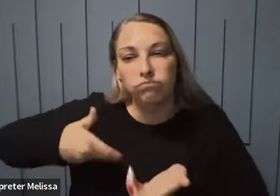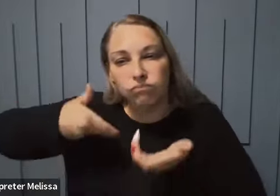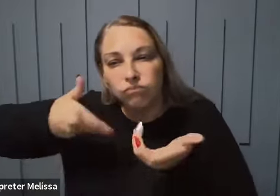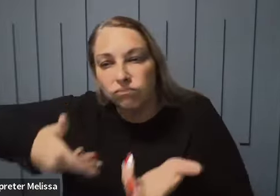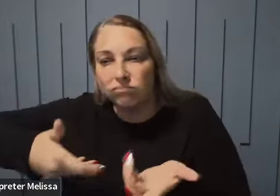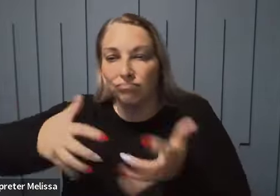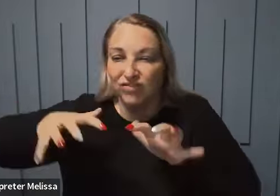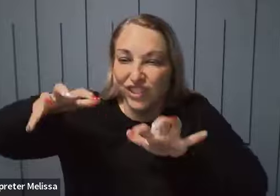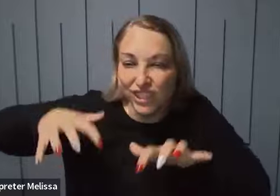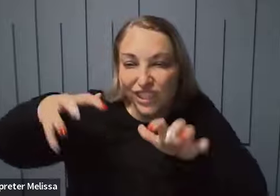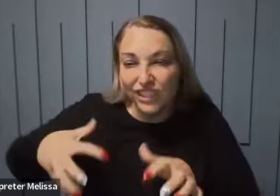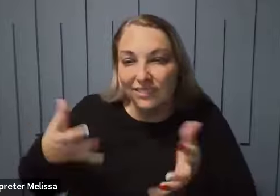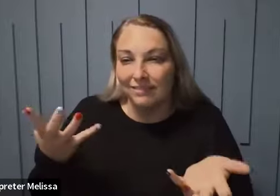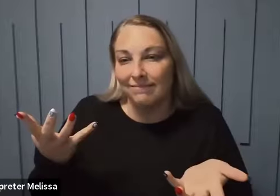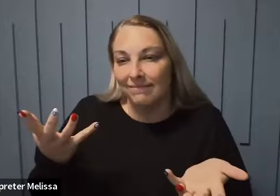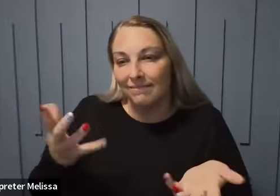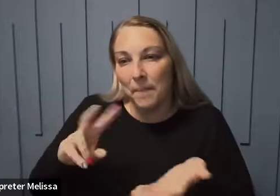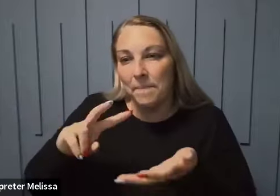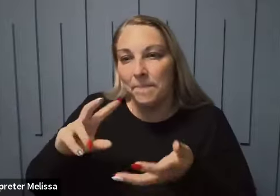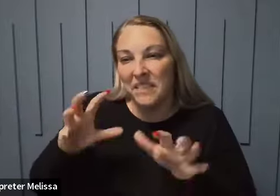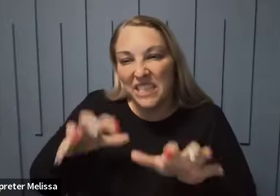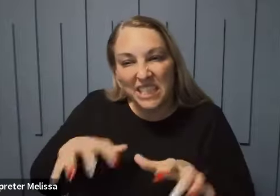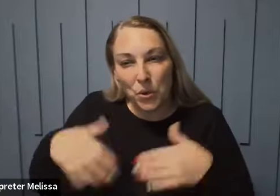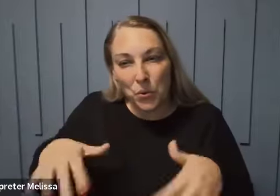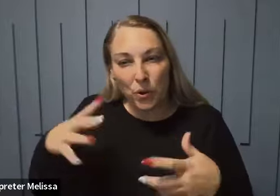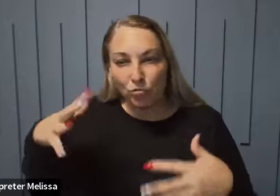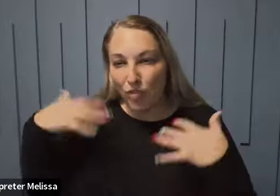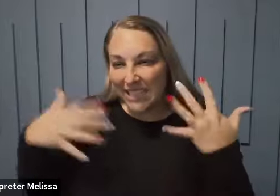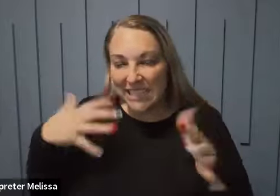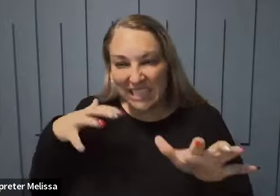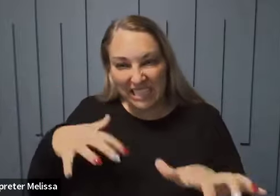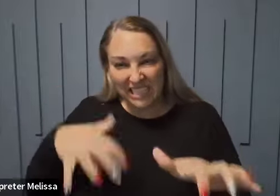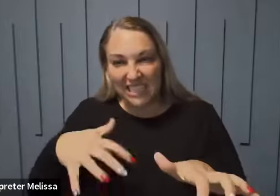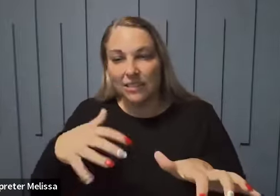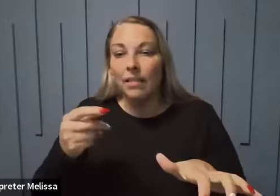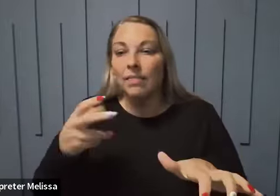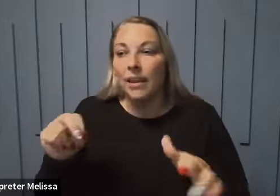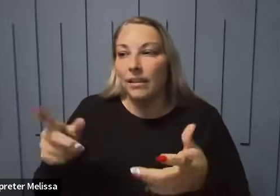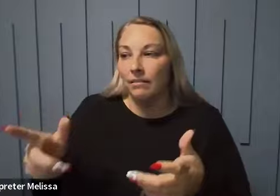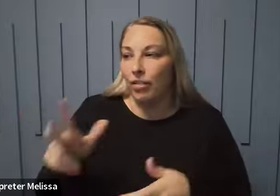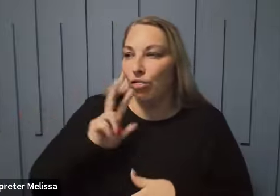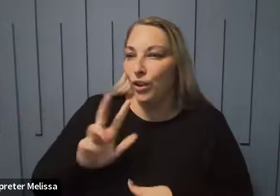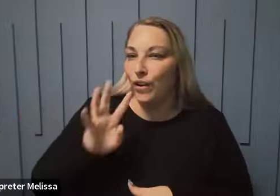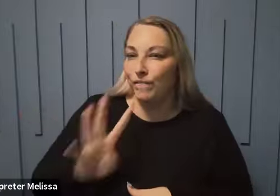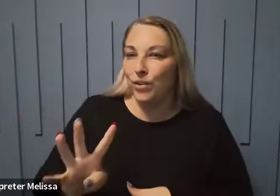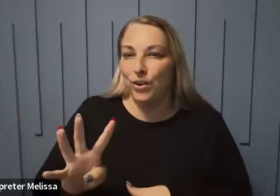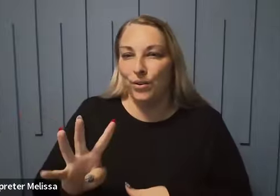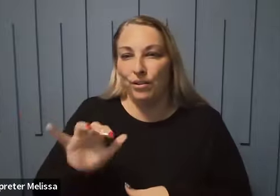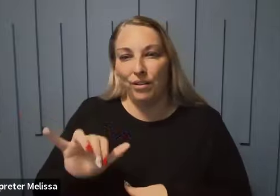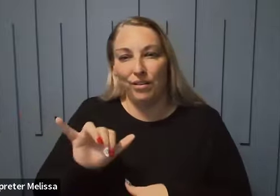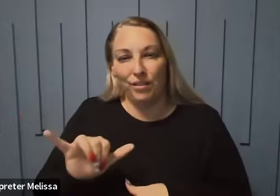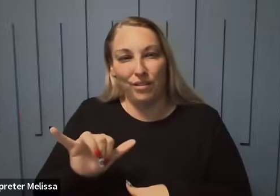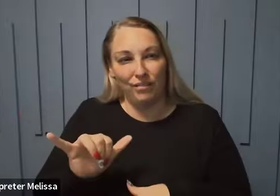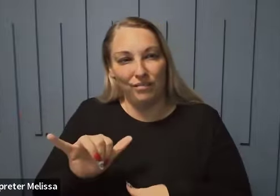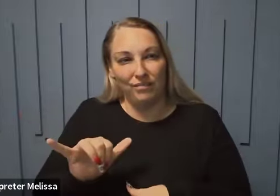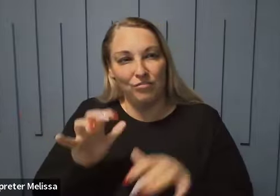a really difficult, really crazy rainy day. And a little kid, a 3 or 4 year old, would totally understand, like,